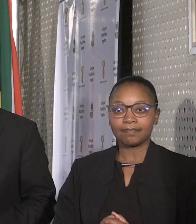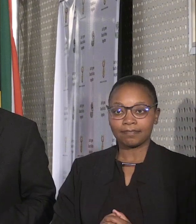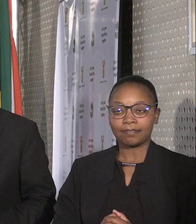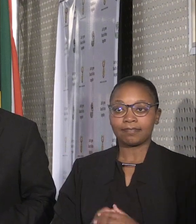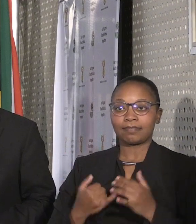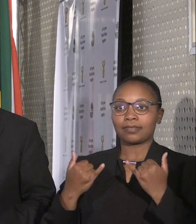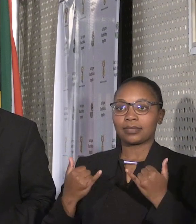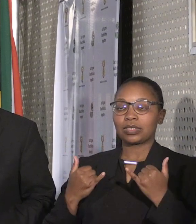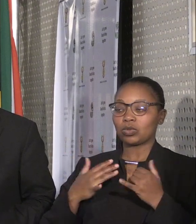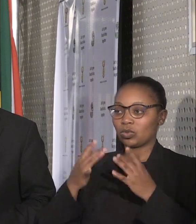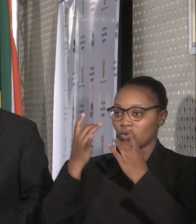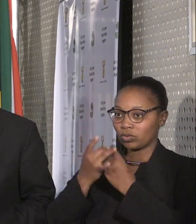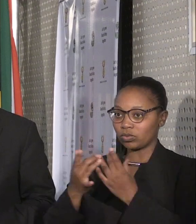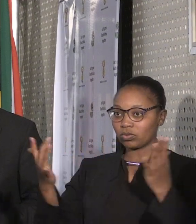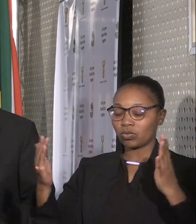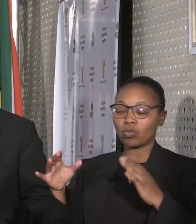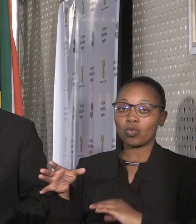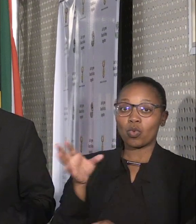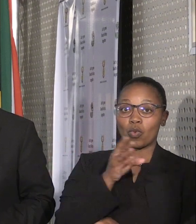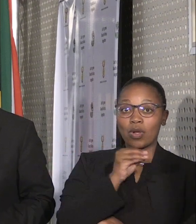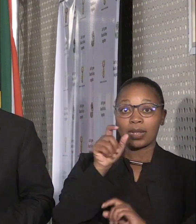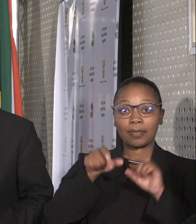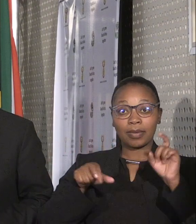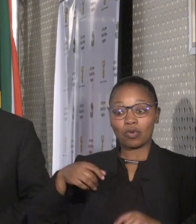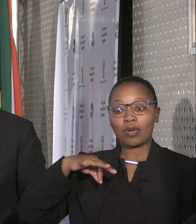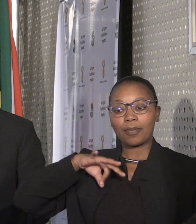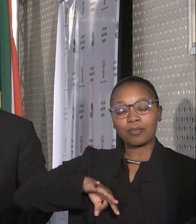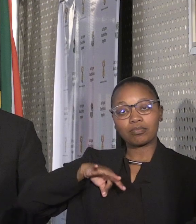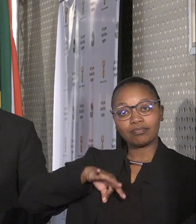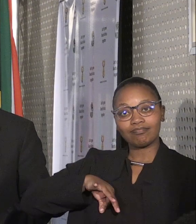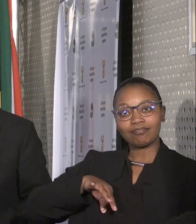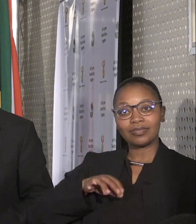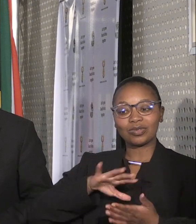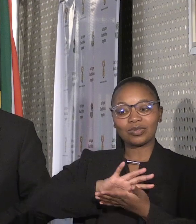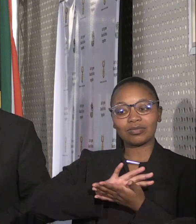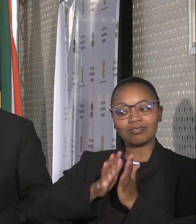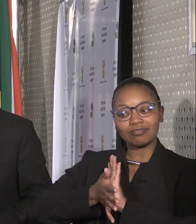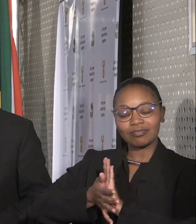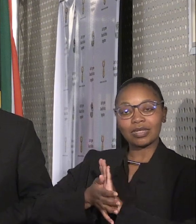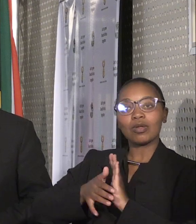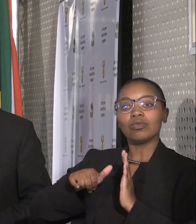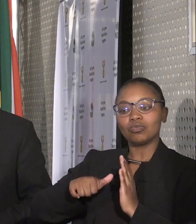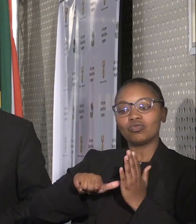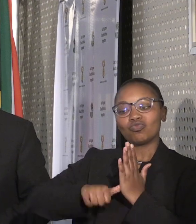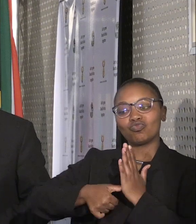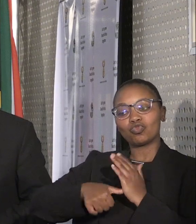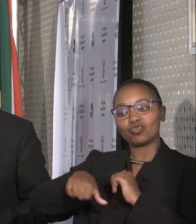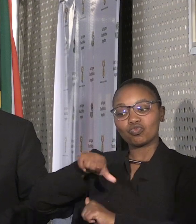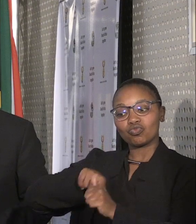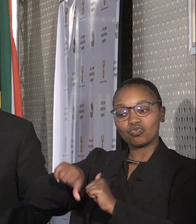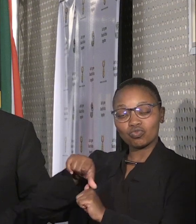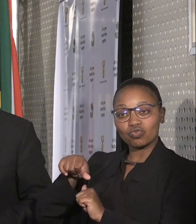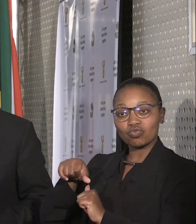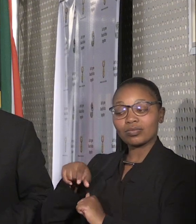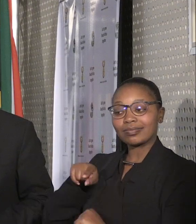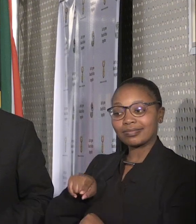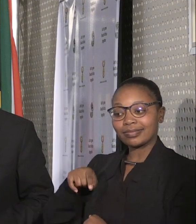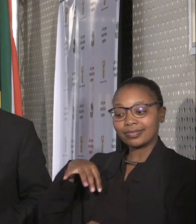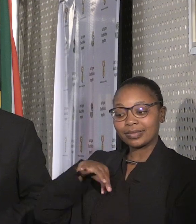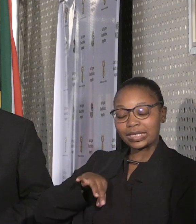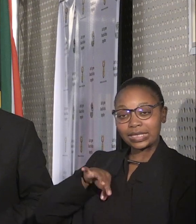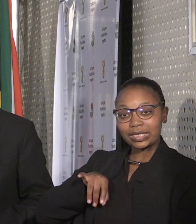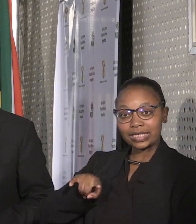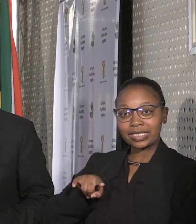reassure our social grants beneficiaries, the public, and all stakeholders that the system's challenges were, as a matter of